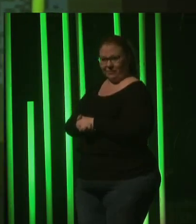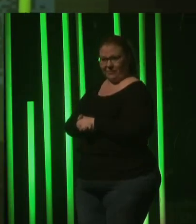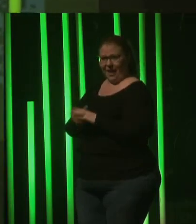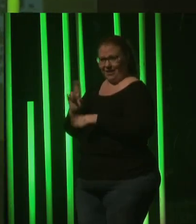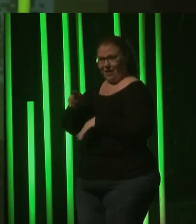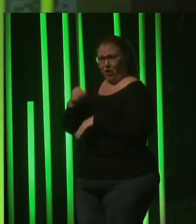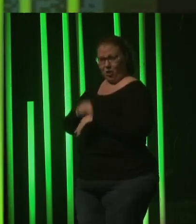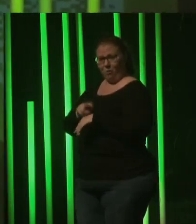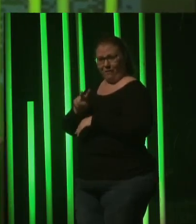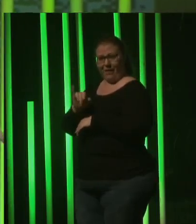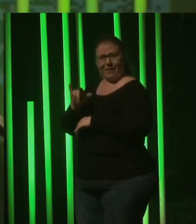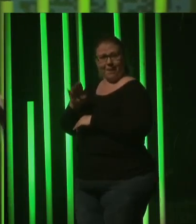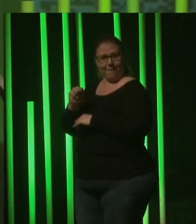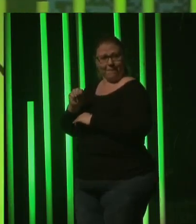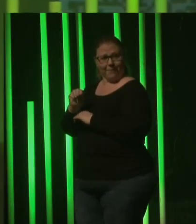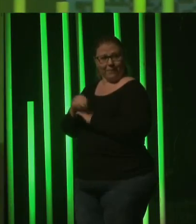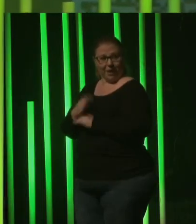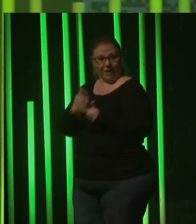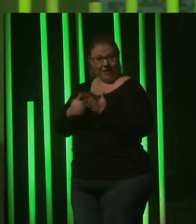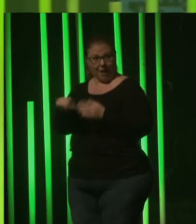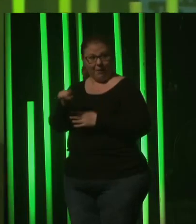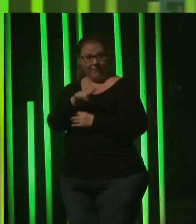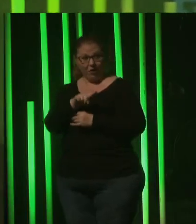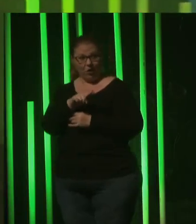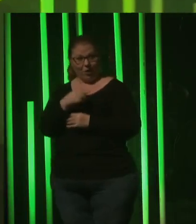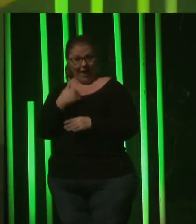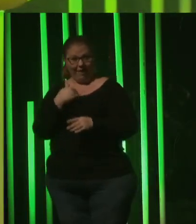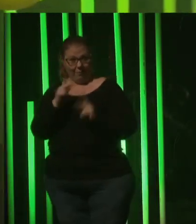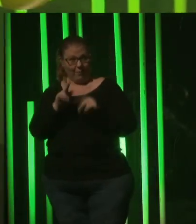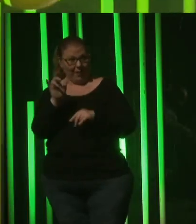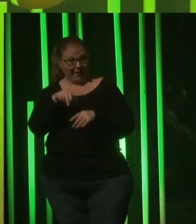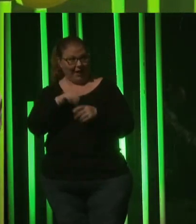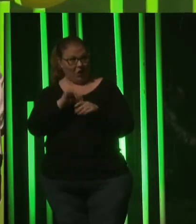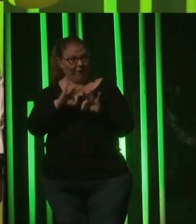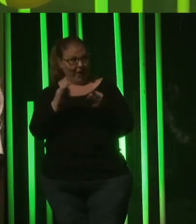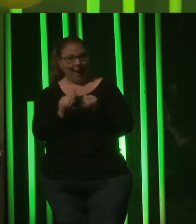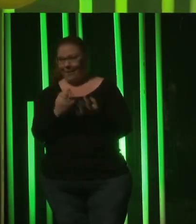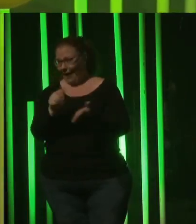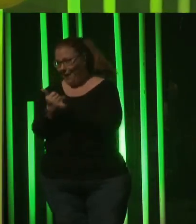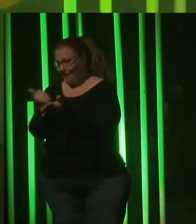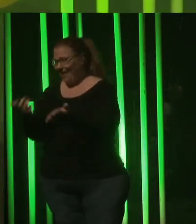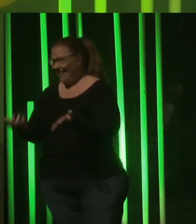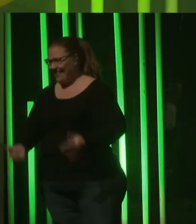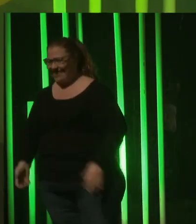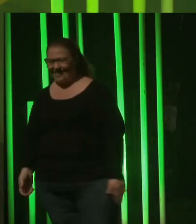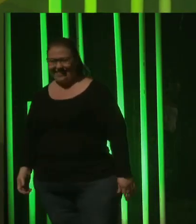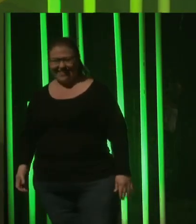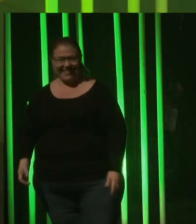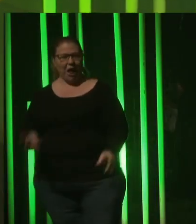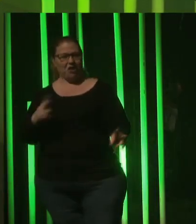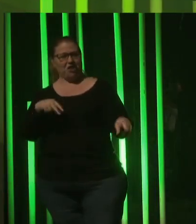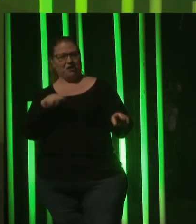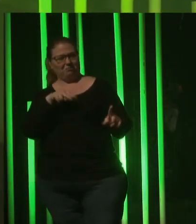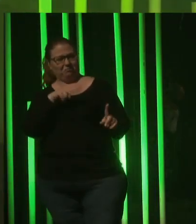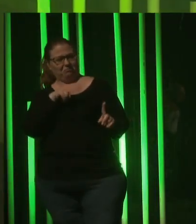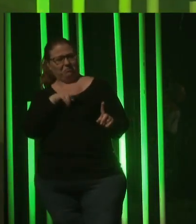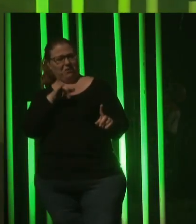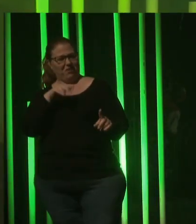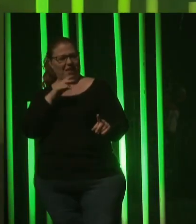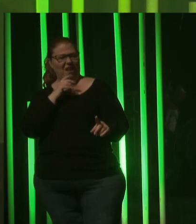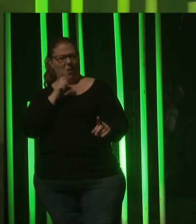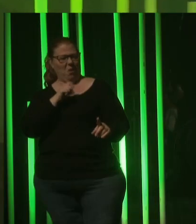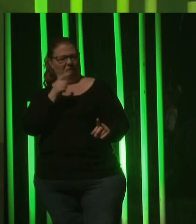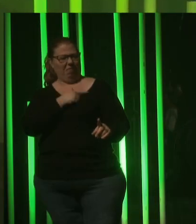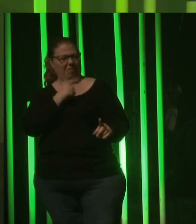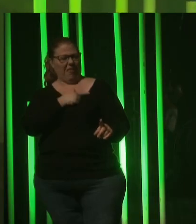typical victim? Now, some of you got these folk in your family, don't you? Amen, amen, amen. You just look at them and just say, that old lazy